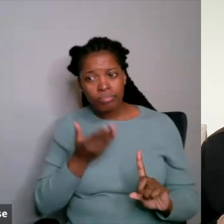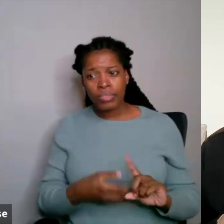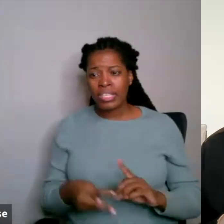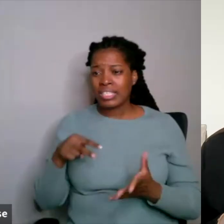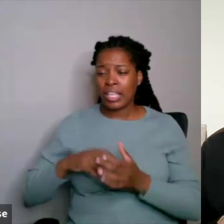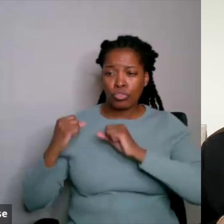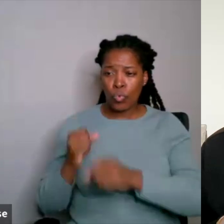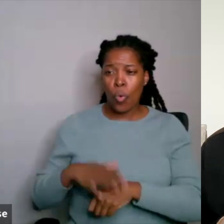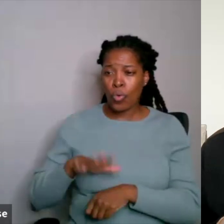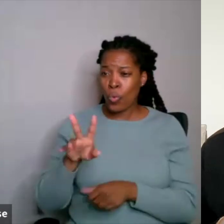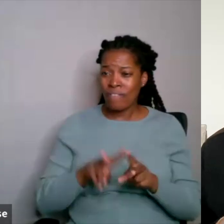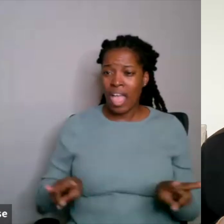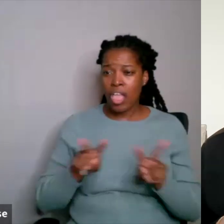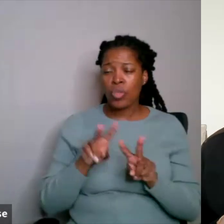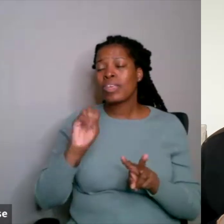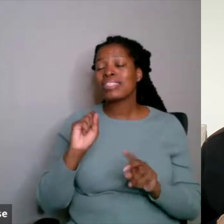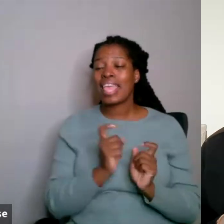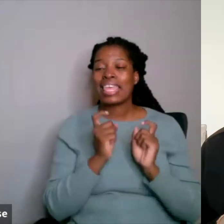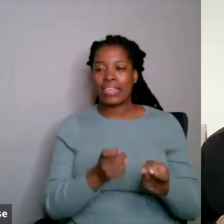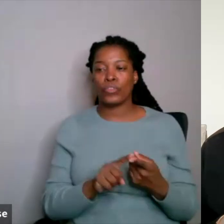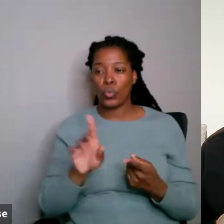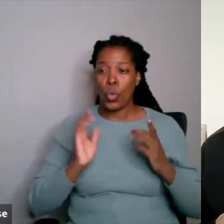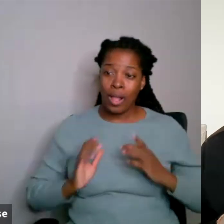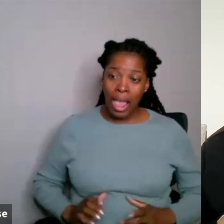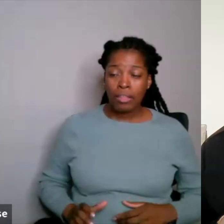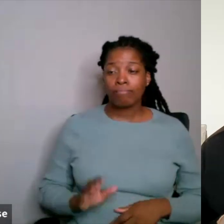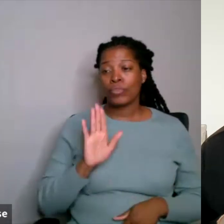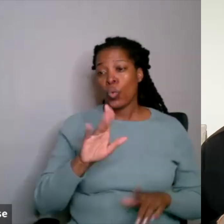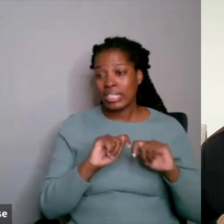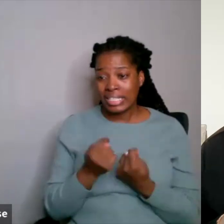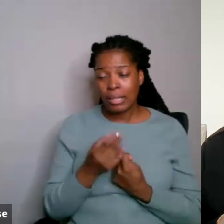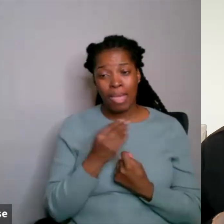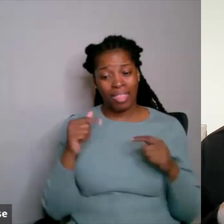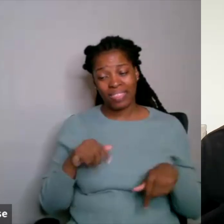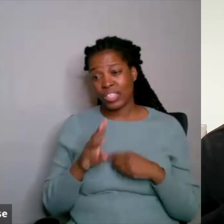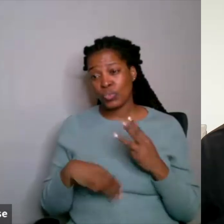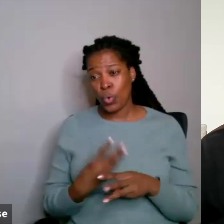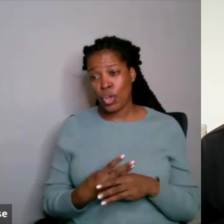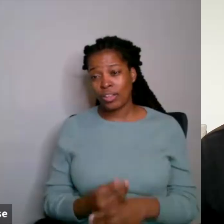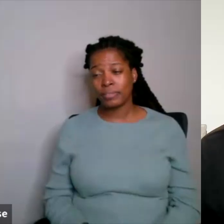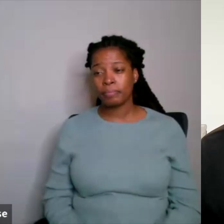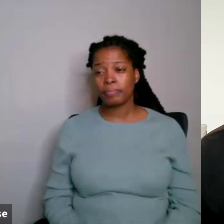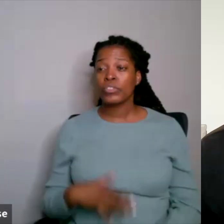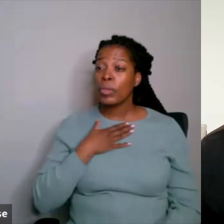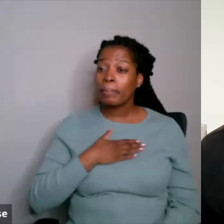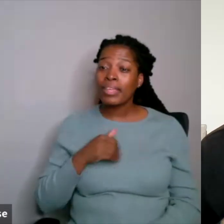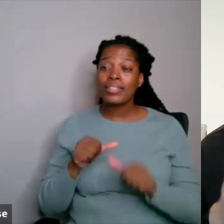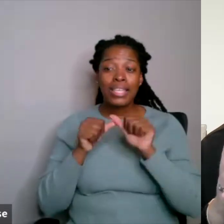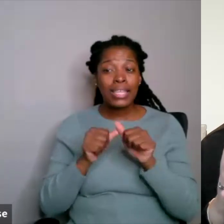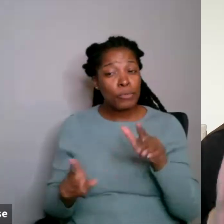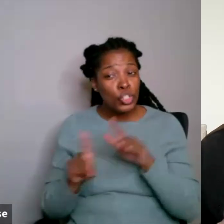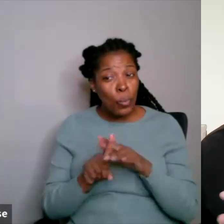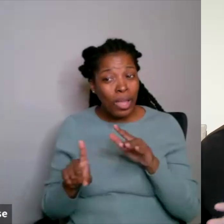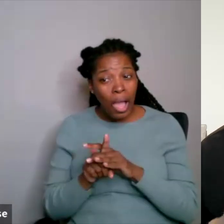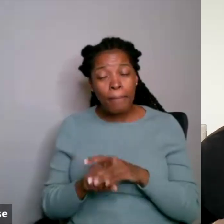values, is such a gift to your clients, your team, and to this world. So please keep showing up,